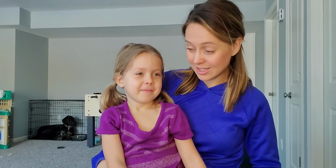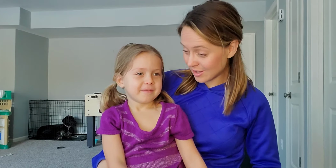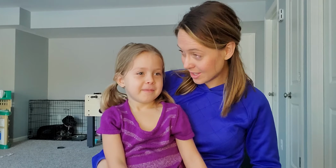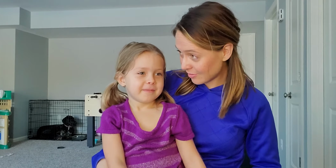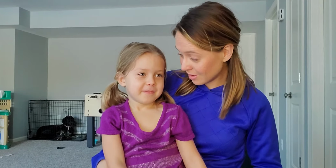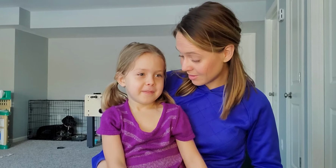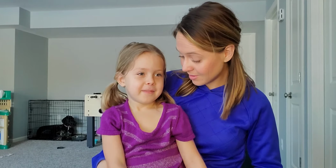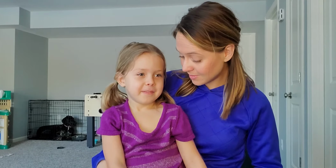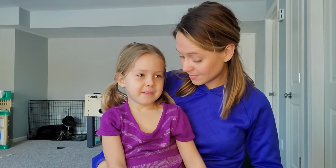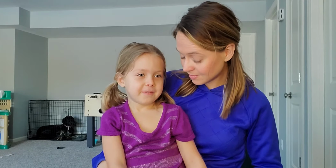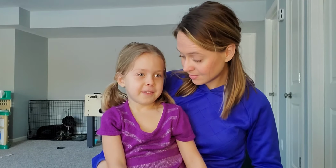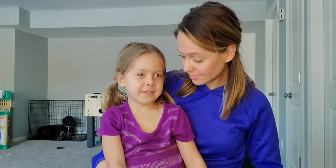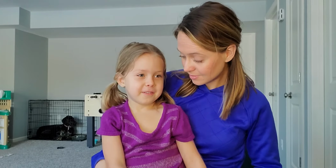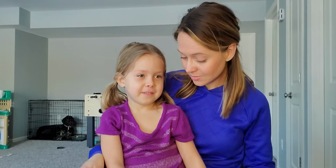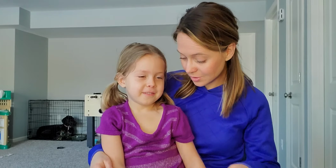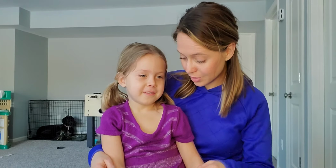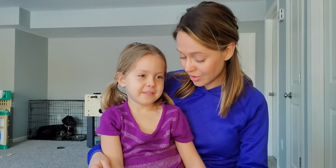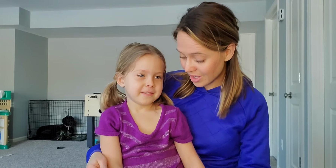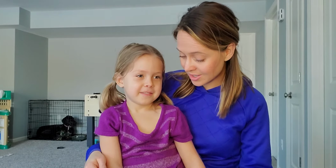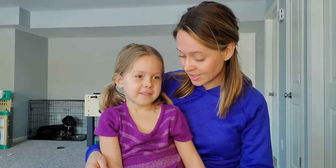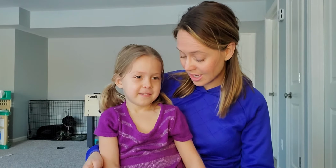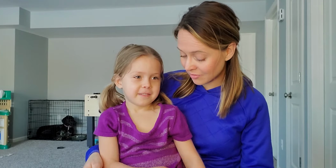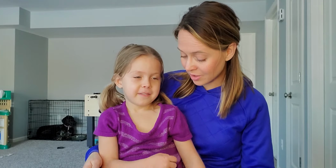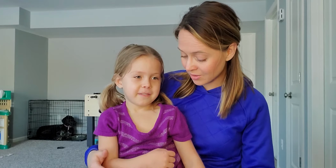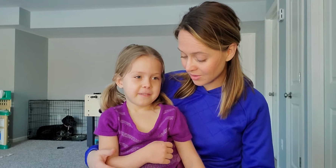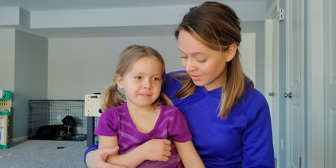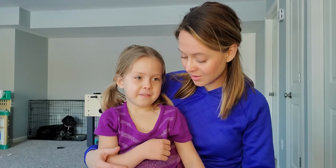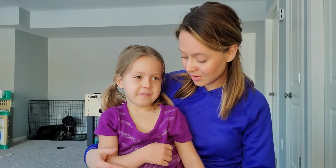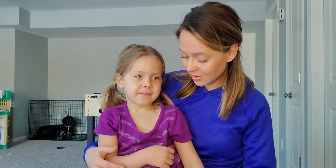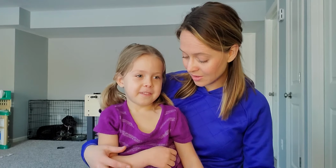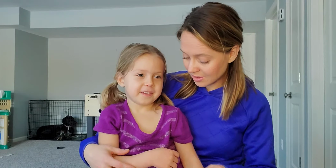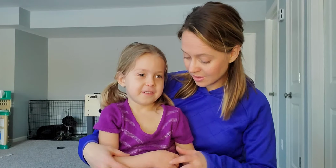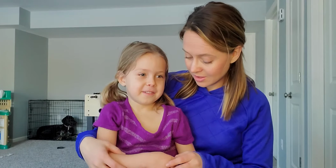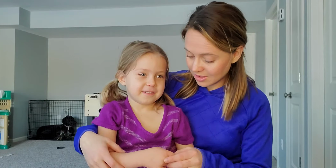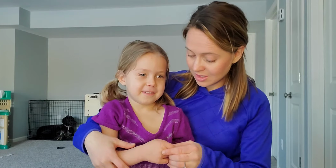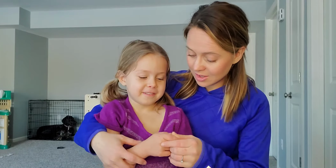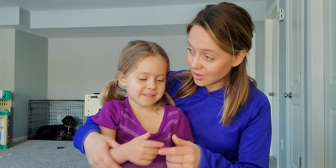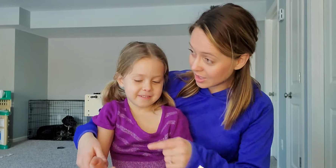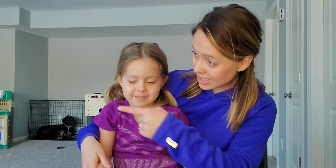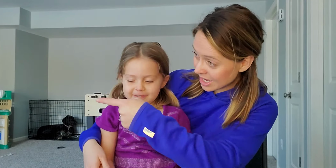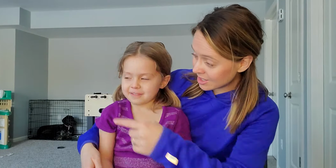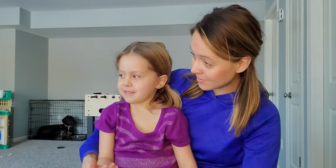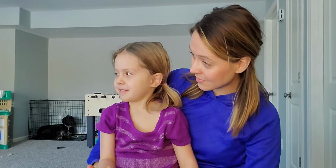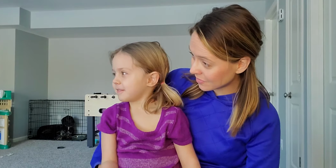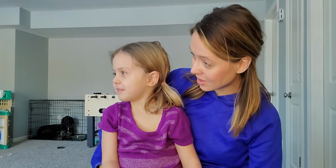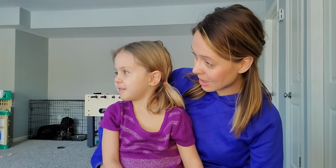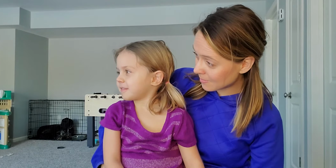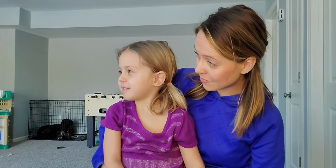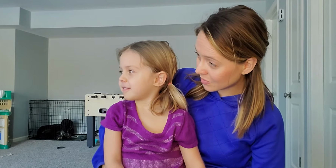Mm-hmm. Say feel. Feel. With your hands, sign feel. Okay, Alyssa. So, look at Teddy. Look. Middle finger. You